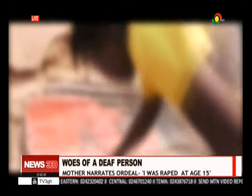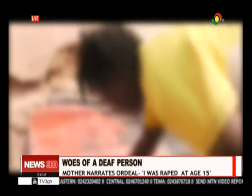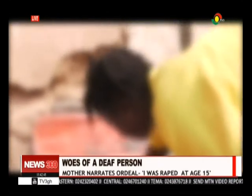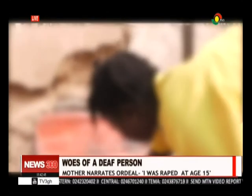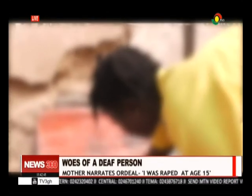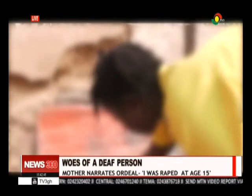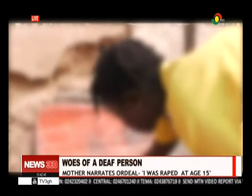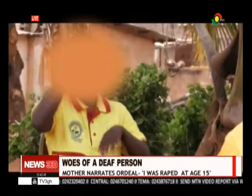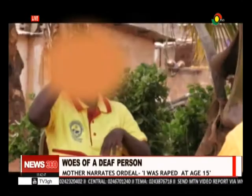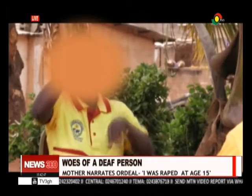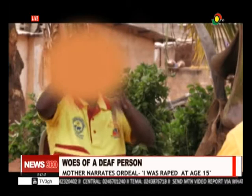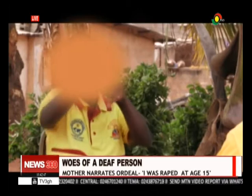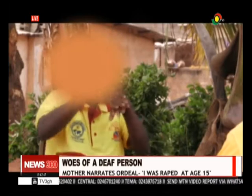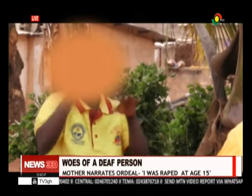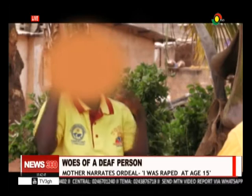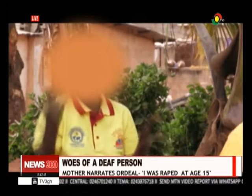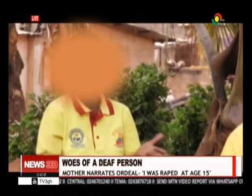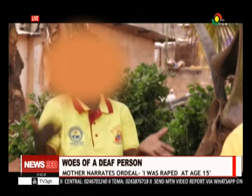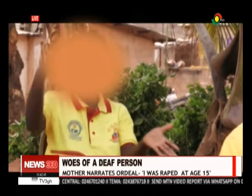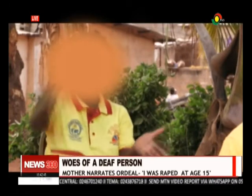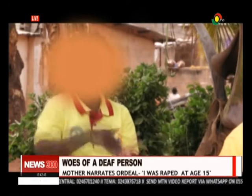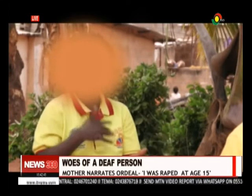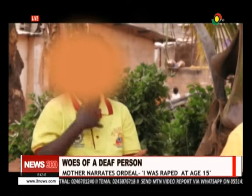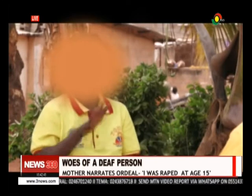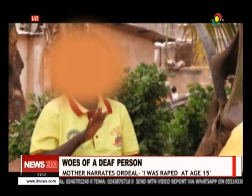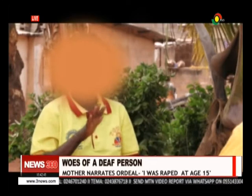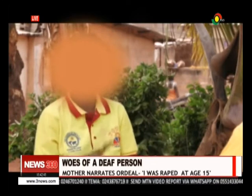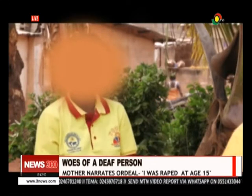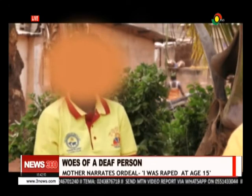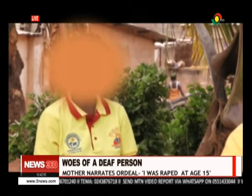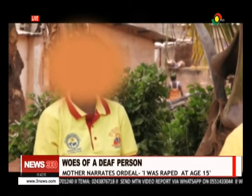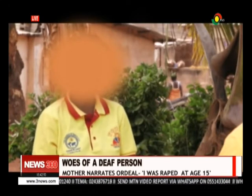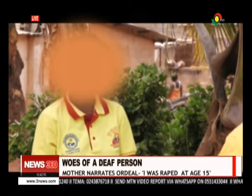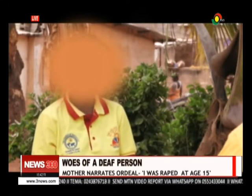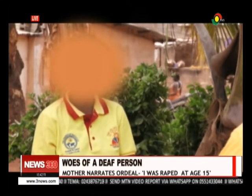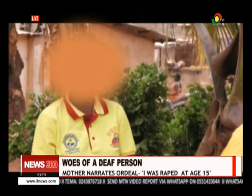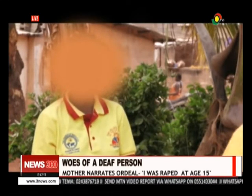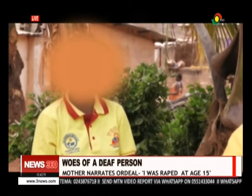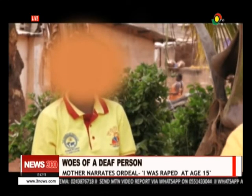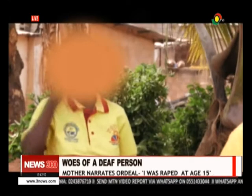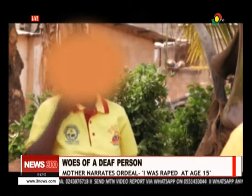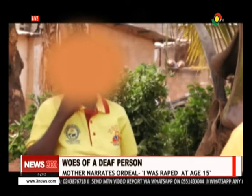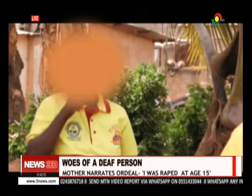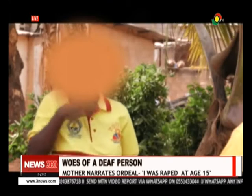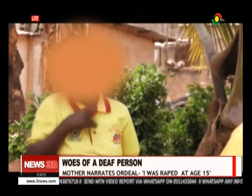i felt that because i'm a deaf the boy took advantage of me and